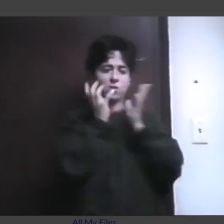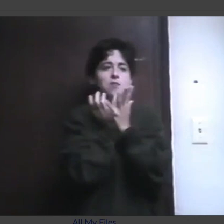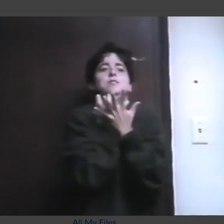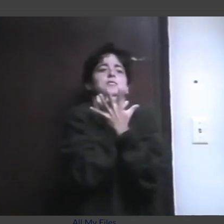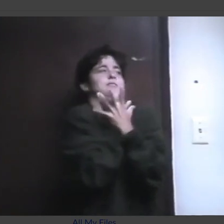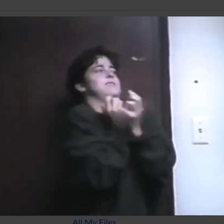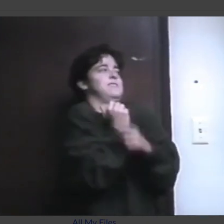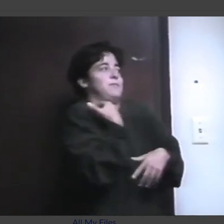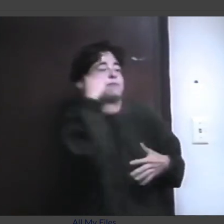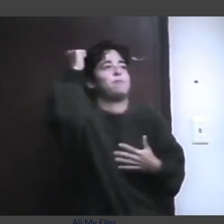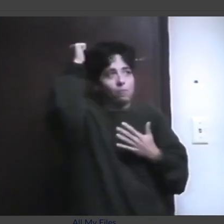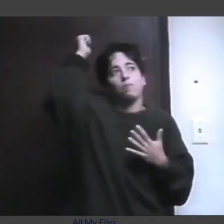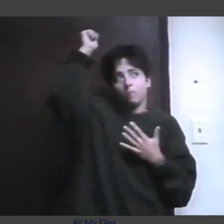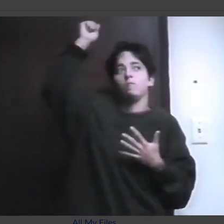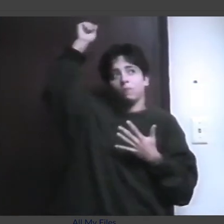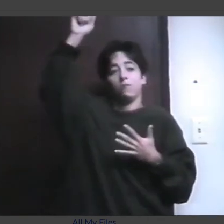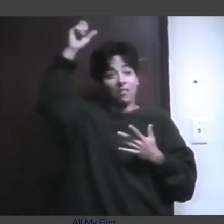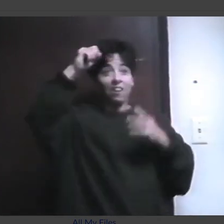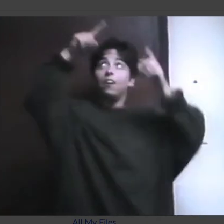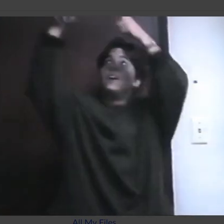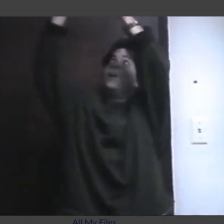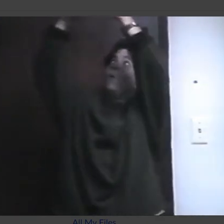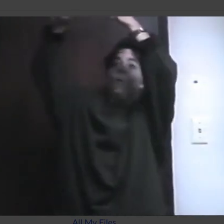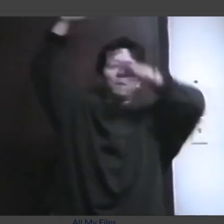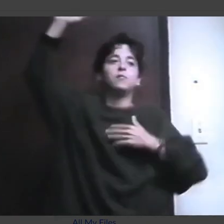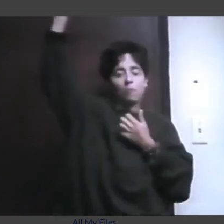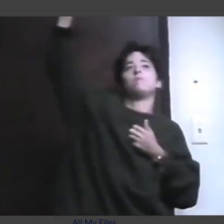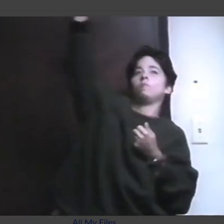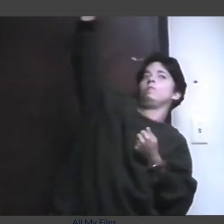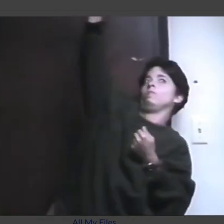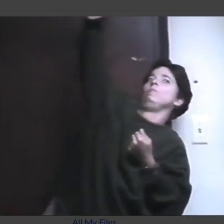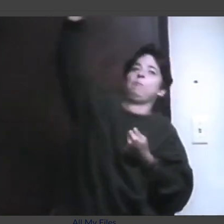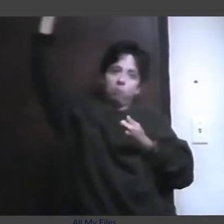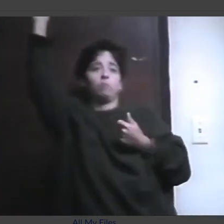best idea since my parents are divorced.